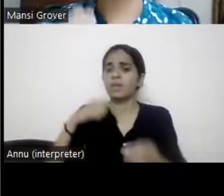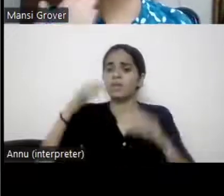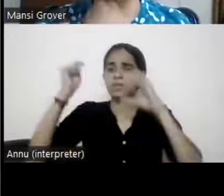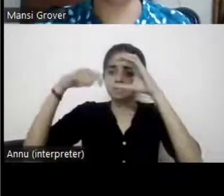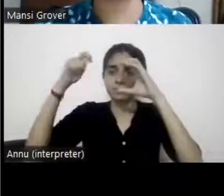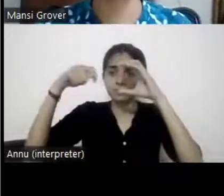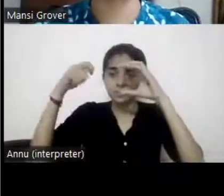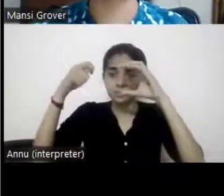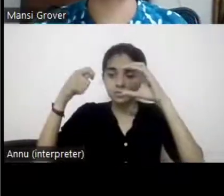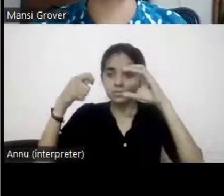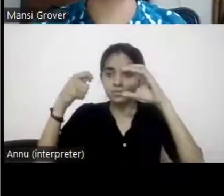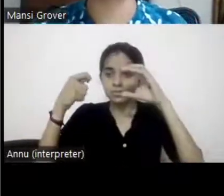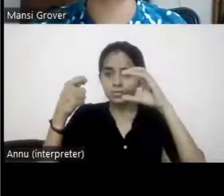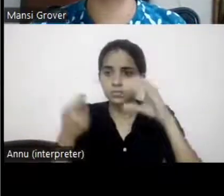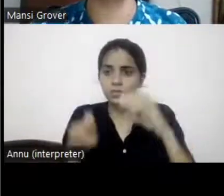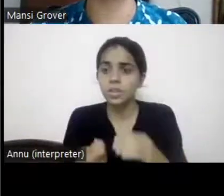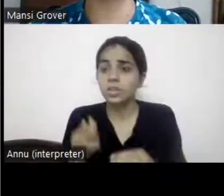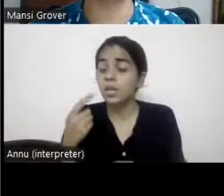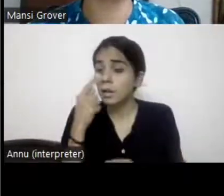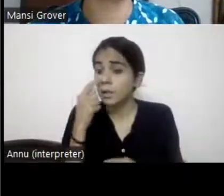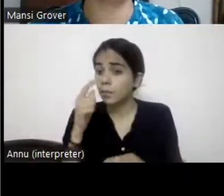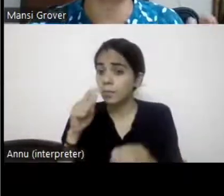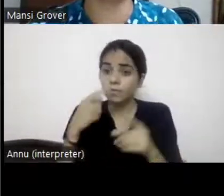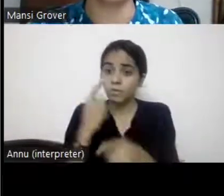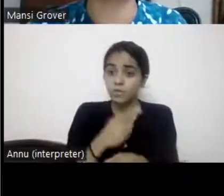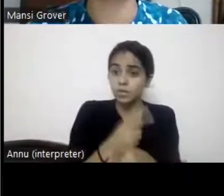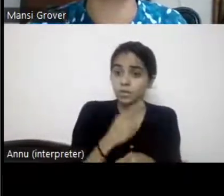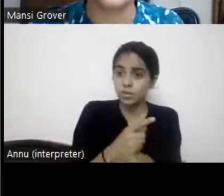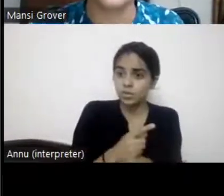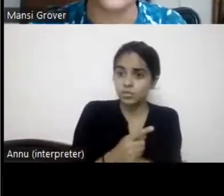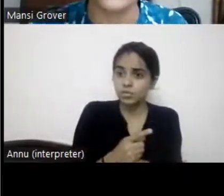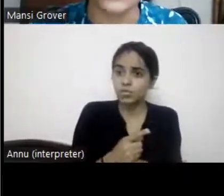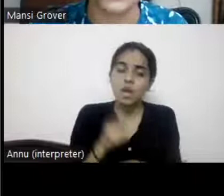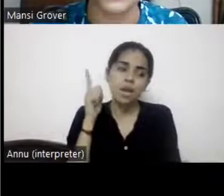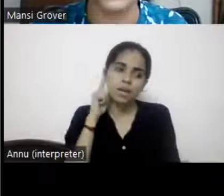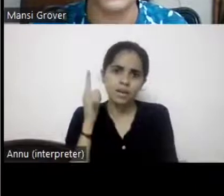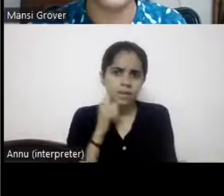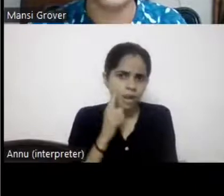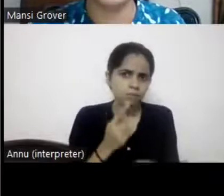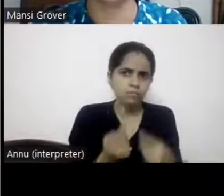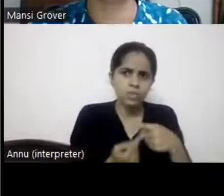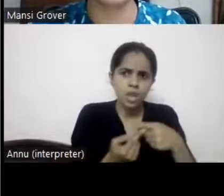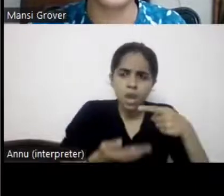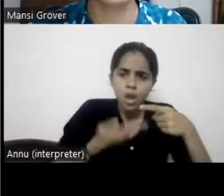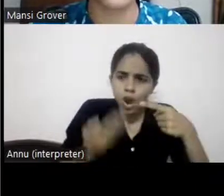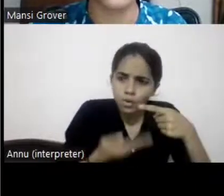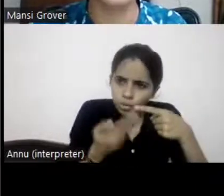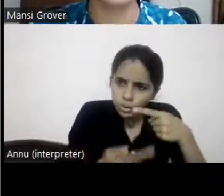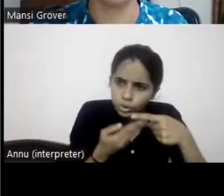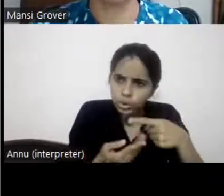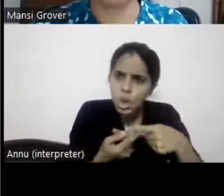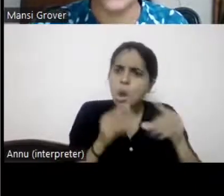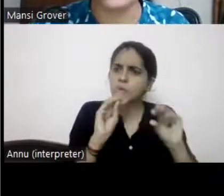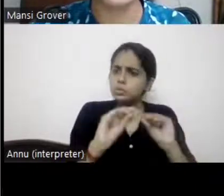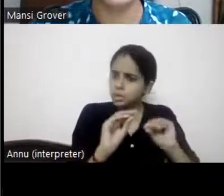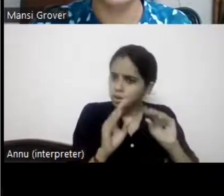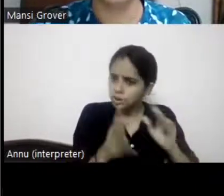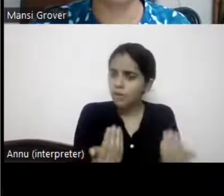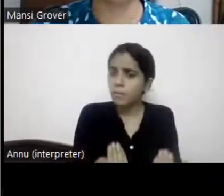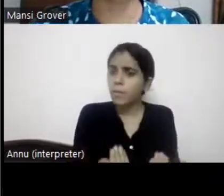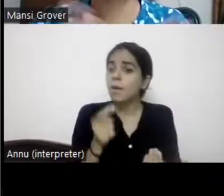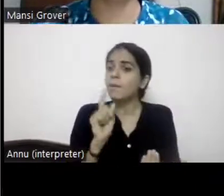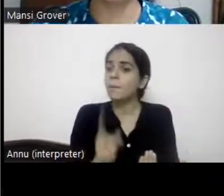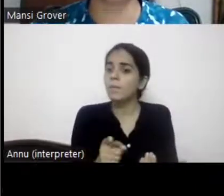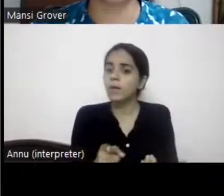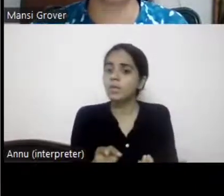that Debraj comes across as a teacher who has taught other deaf children also, other deaf students also, but he